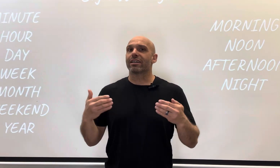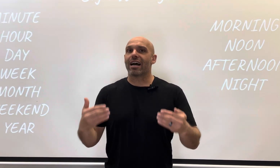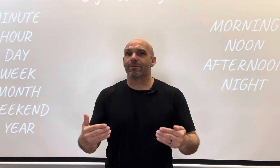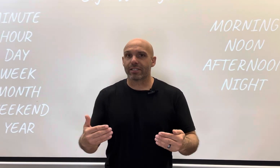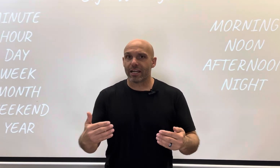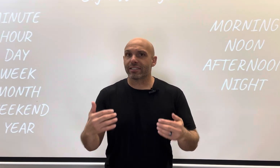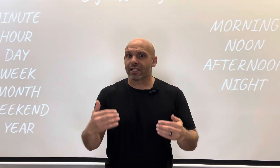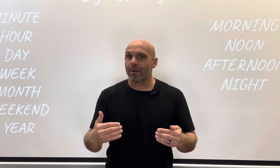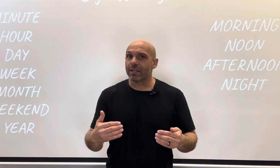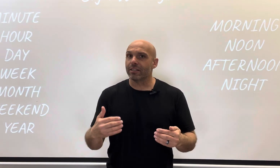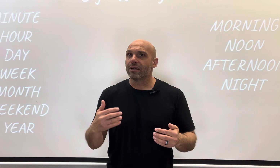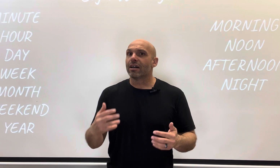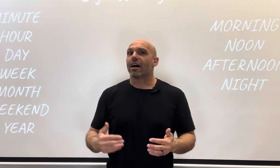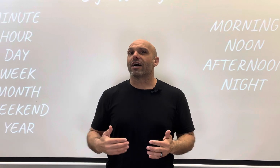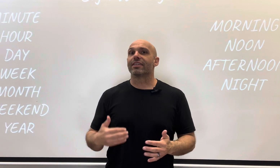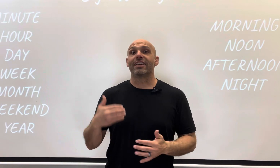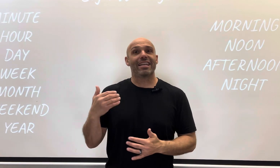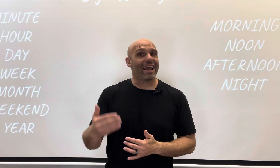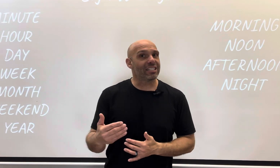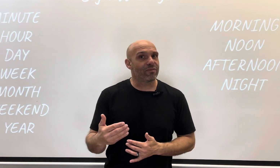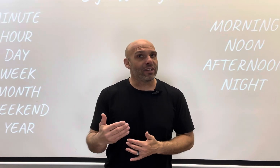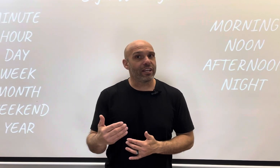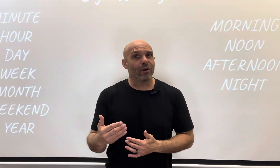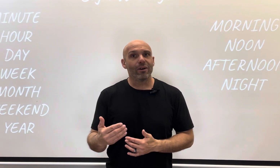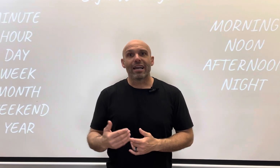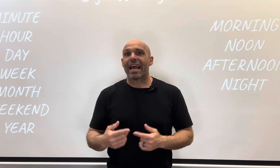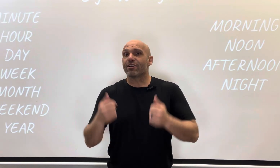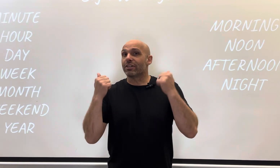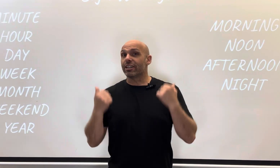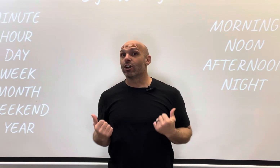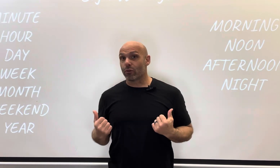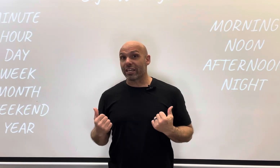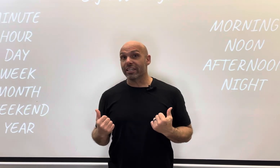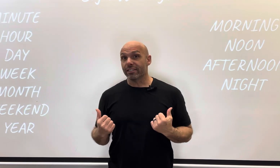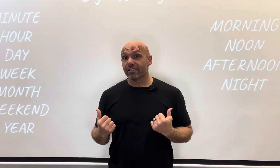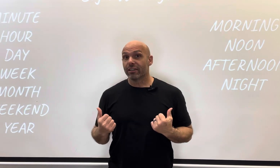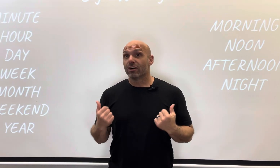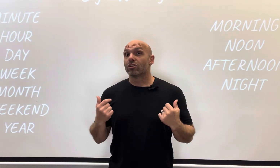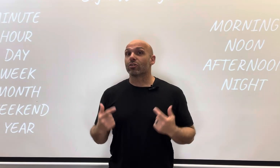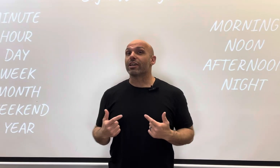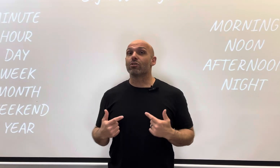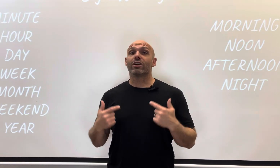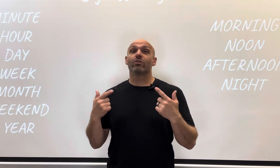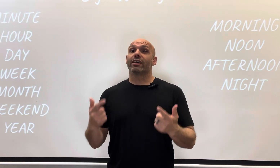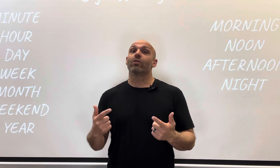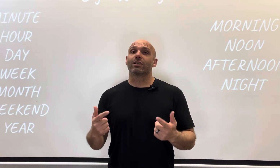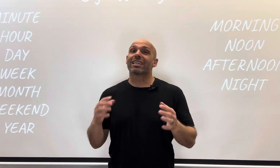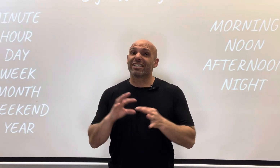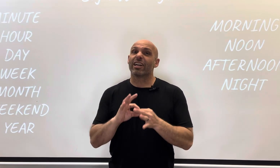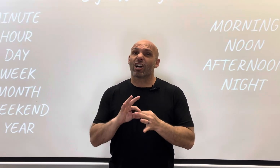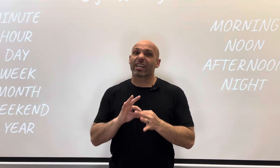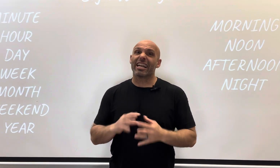time signs coming on the next video, and you need to know these so that you can do the other ones because they are